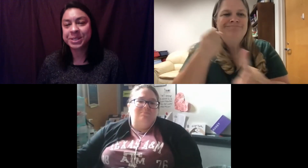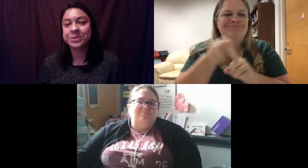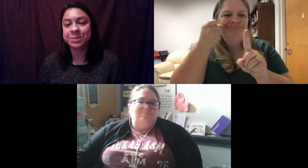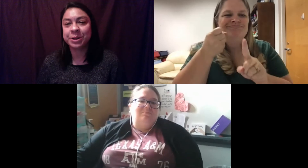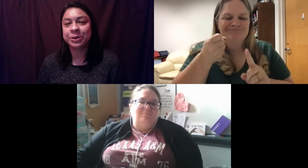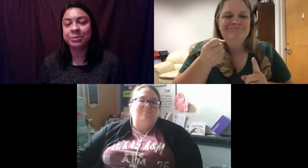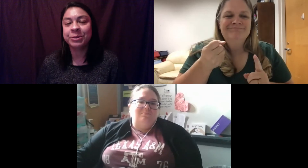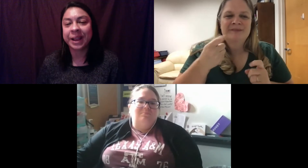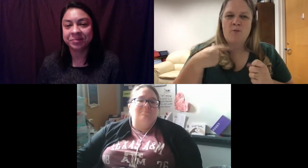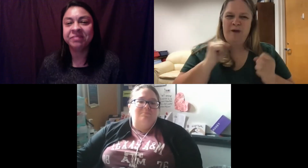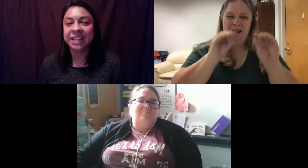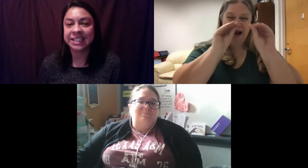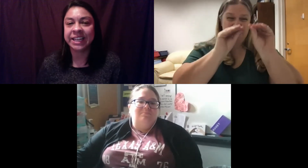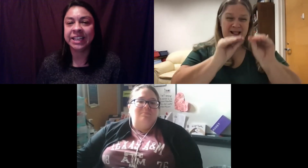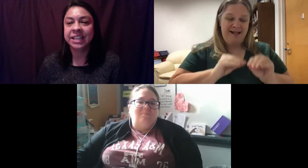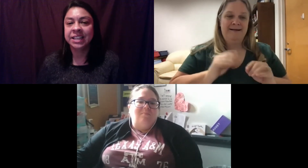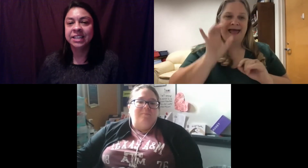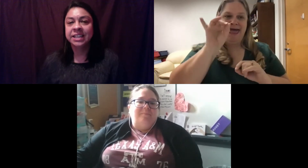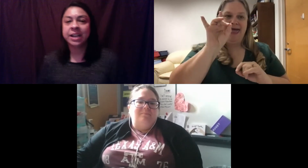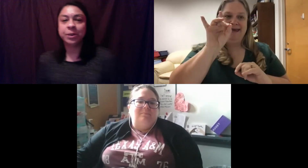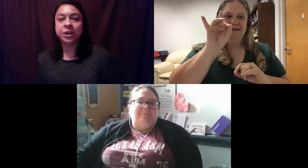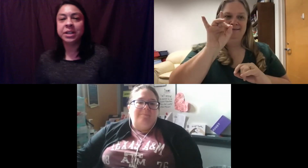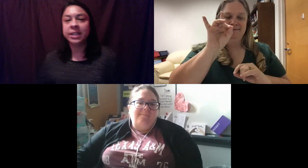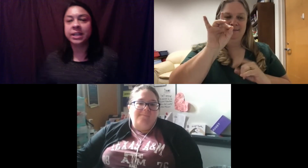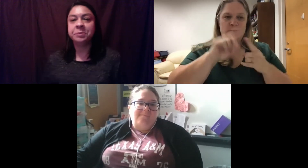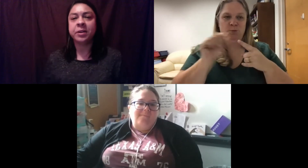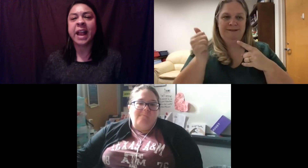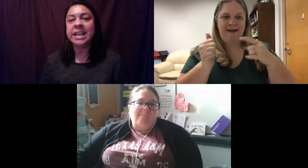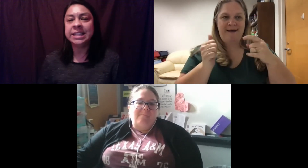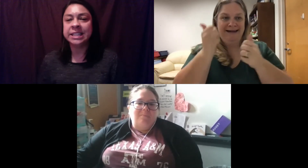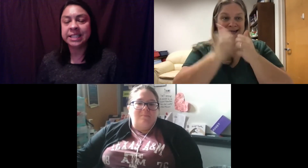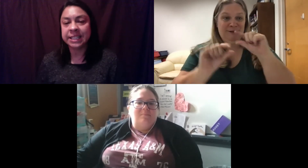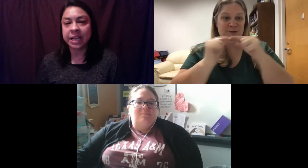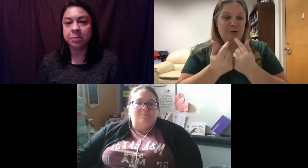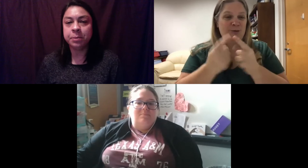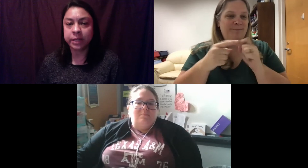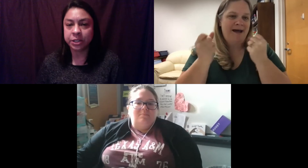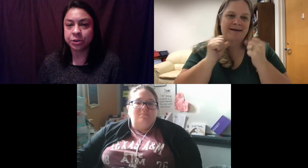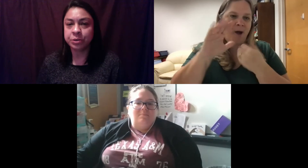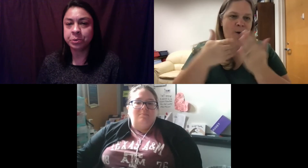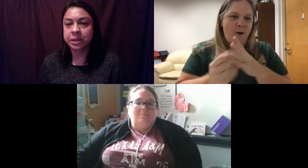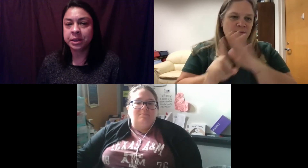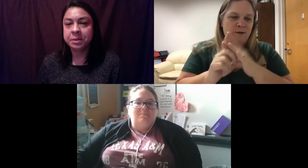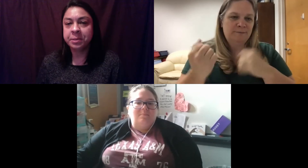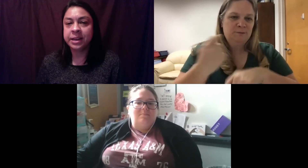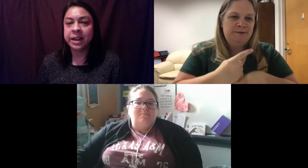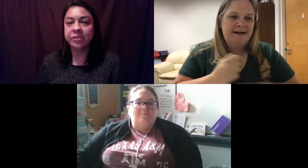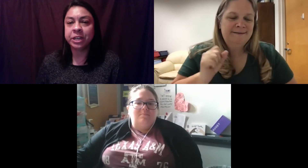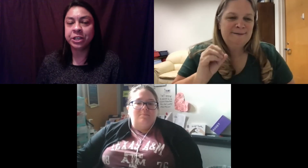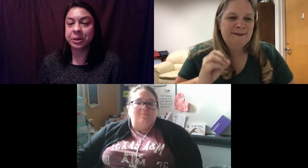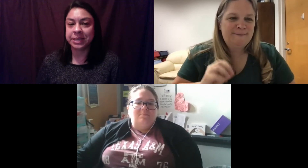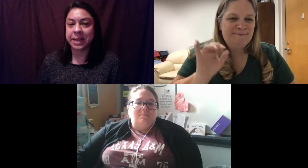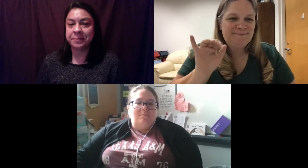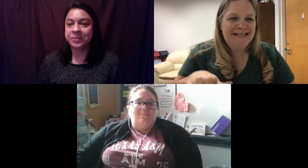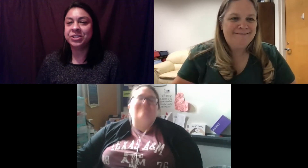Oh, it's a real small group. Okay, I see. Yeah, we tried to get about 8 to 10 people in each group, but not everybody